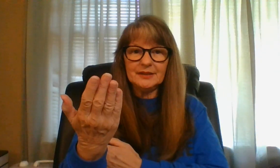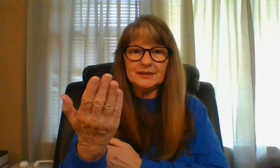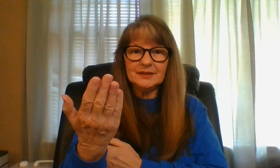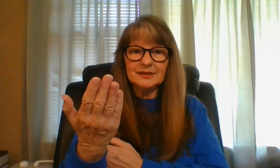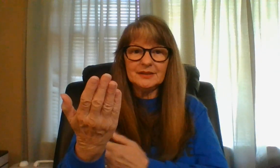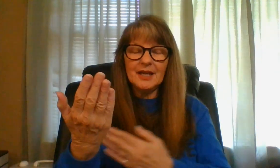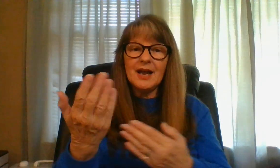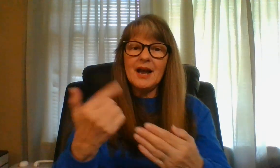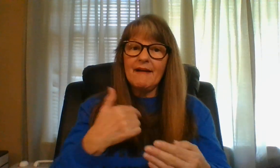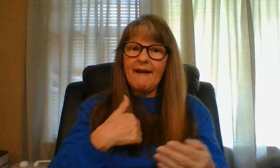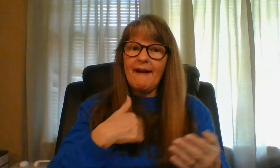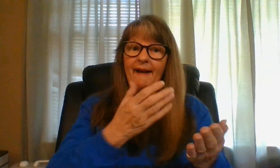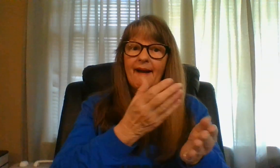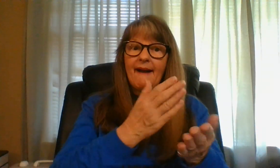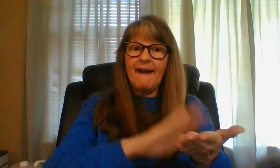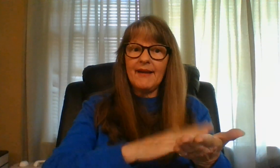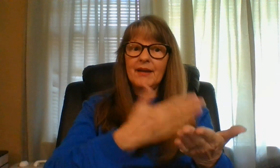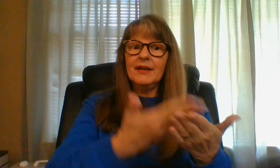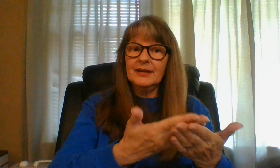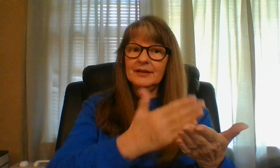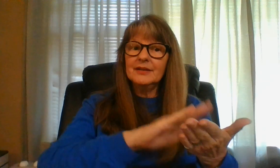morning, I